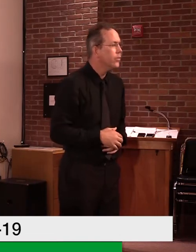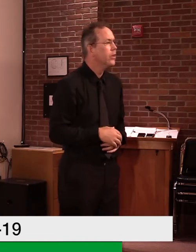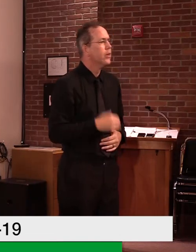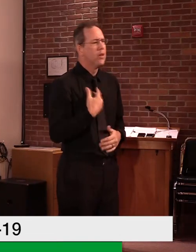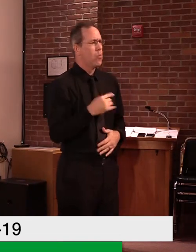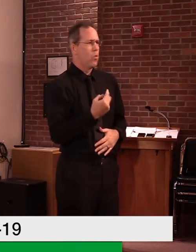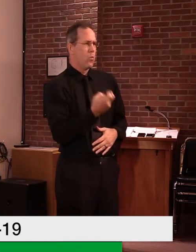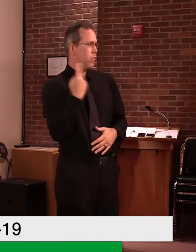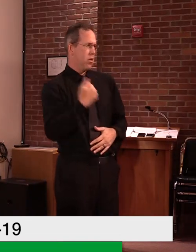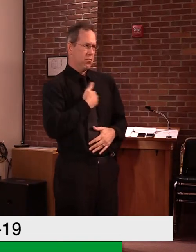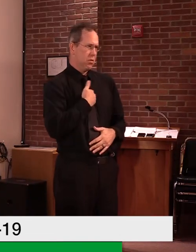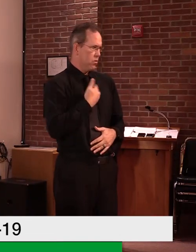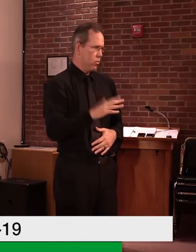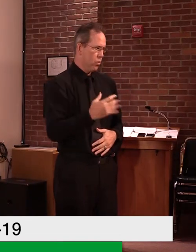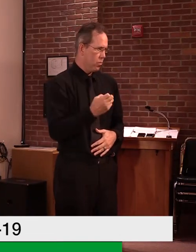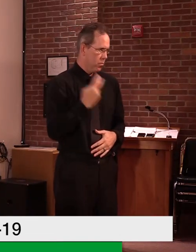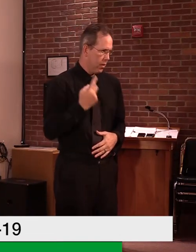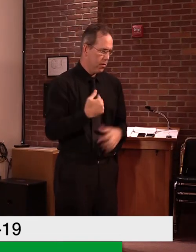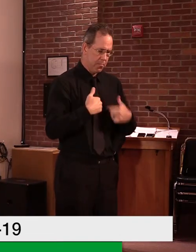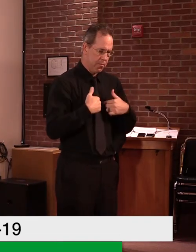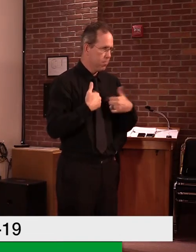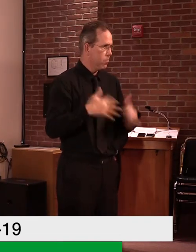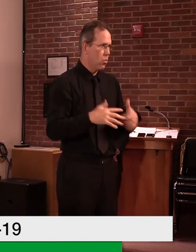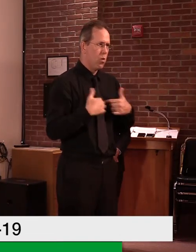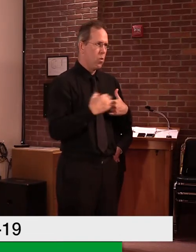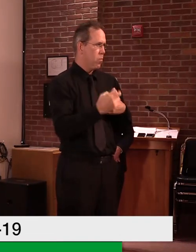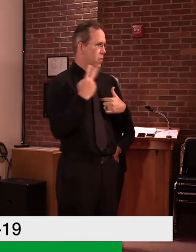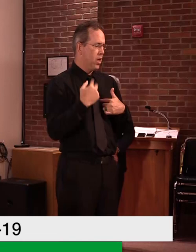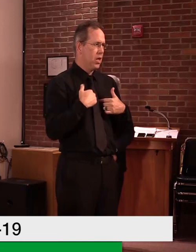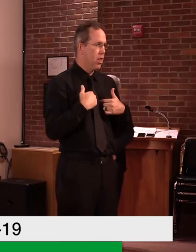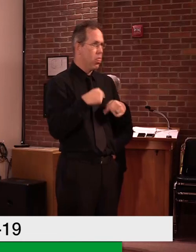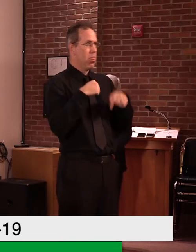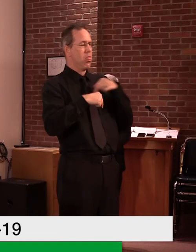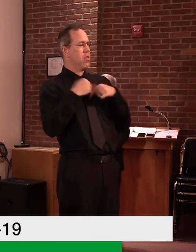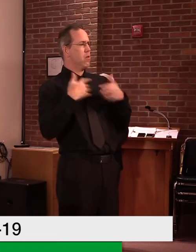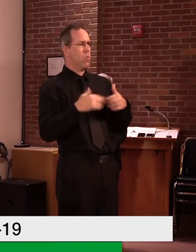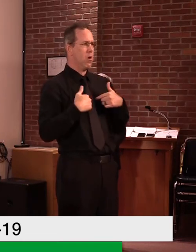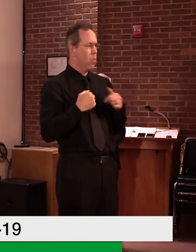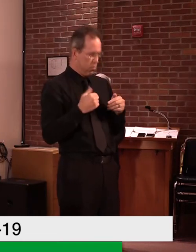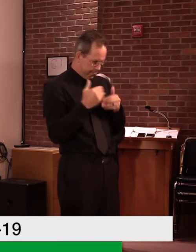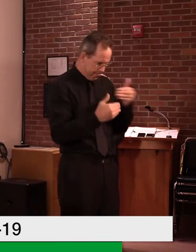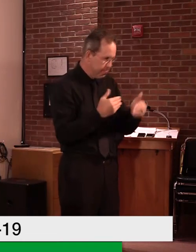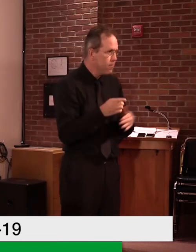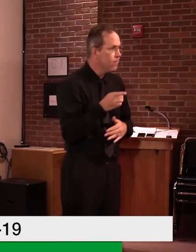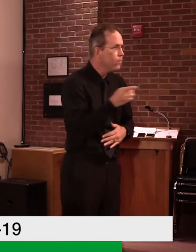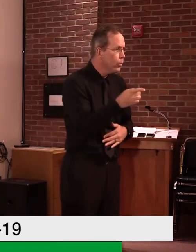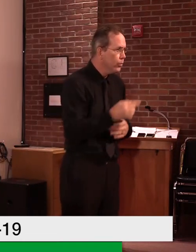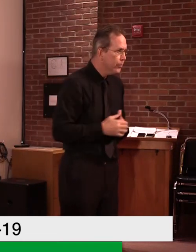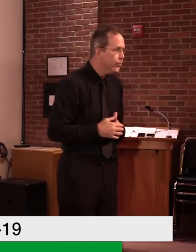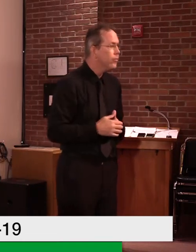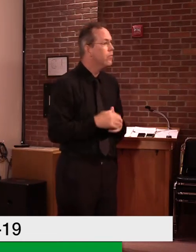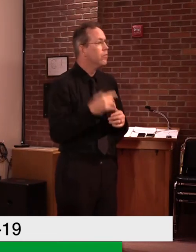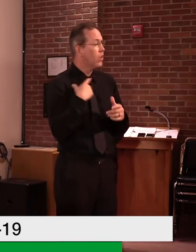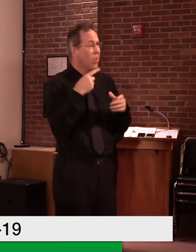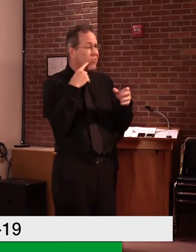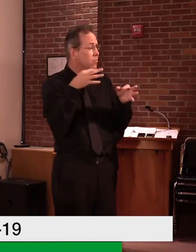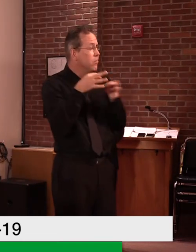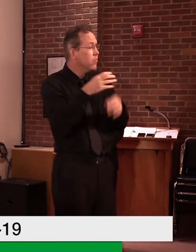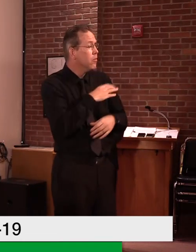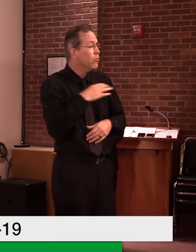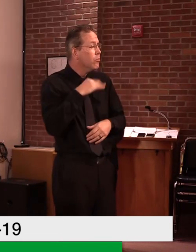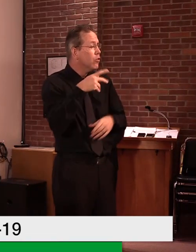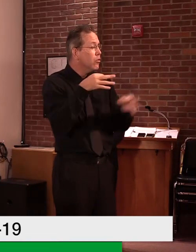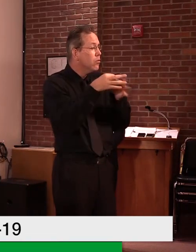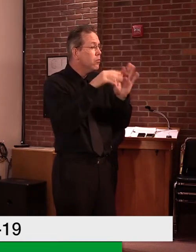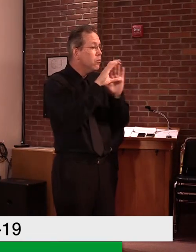me. So, as our data and modeling just showed, the outbreaks across the nation may be